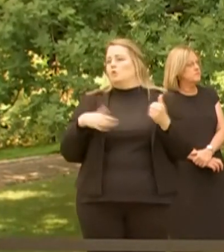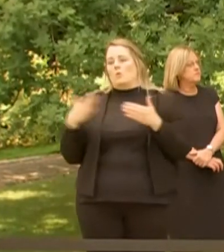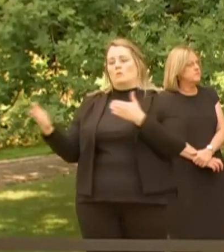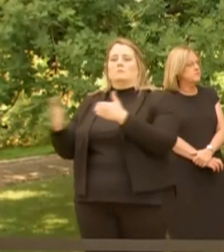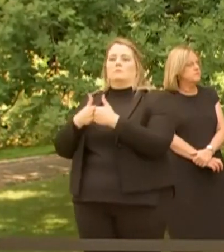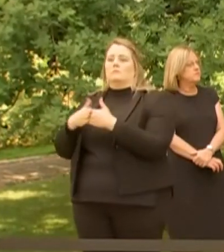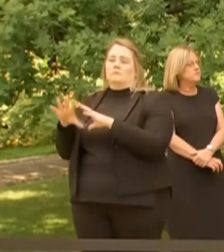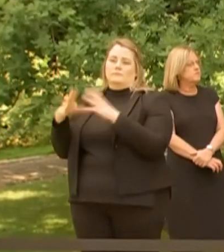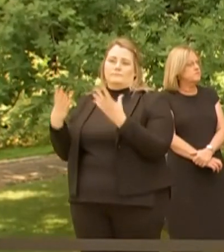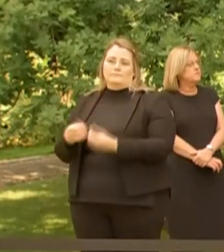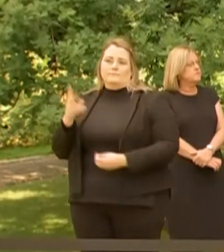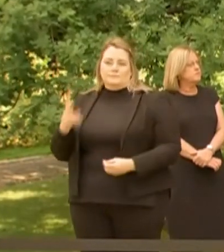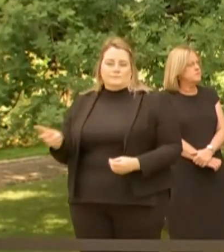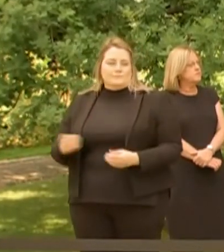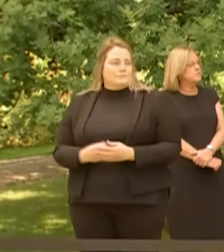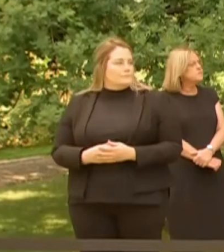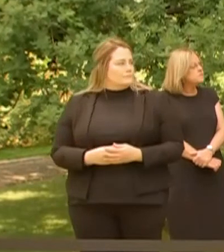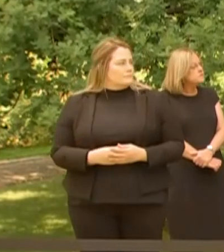response.